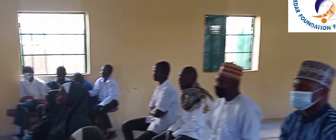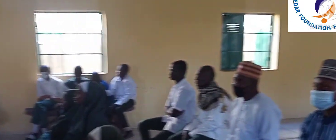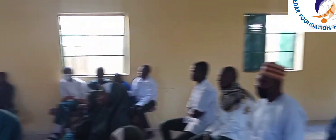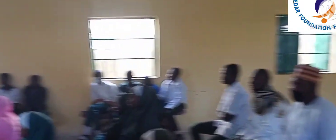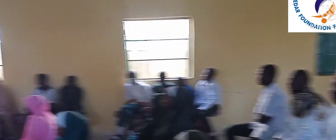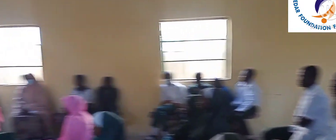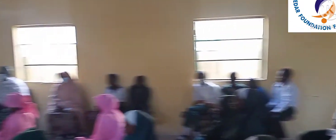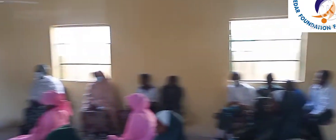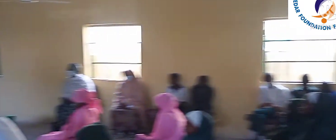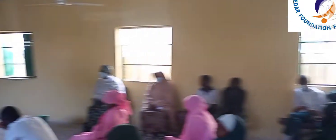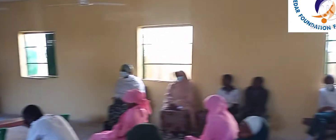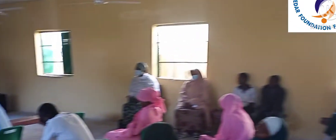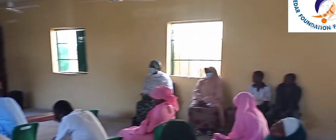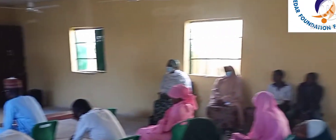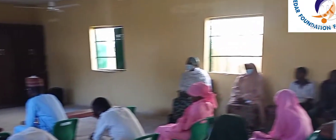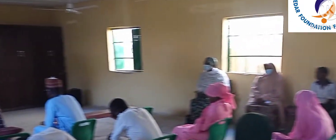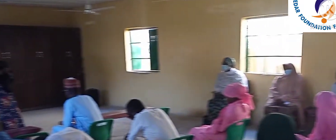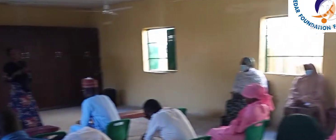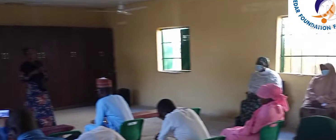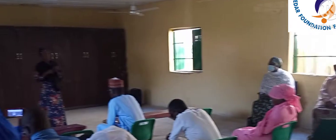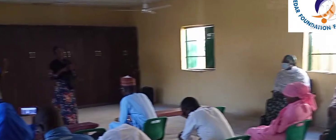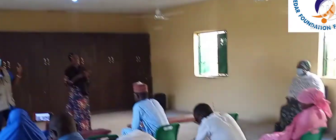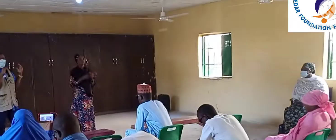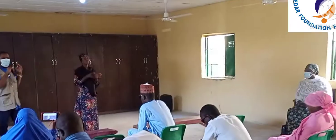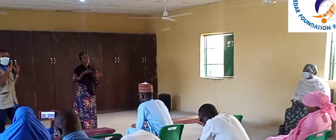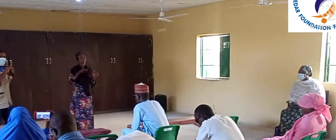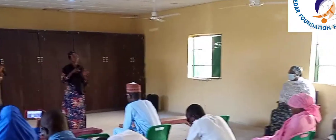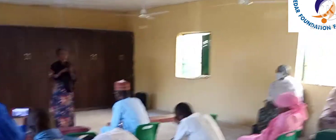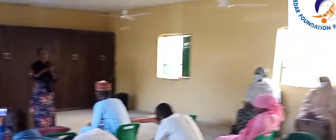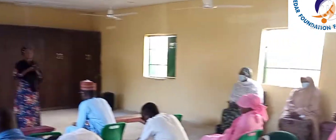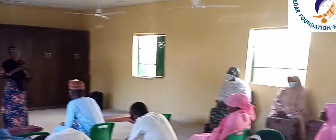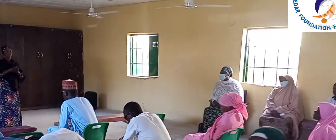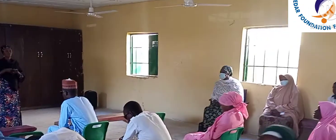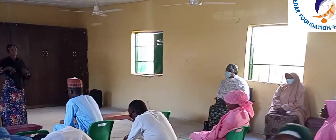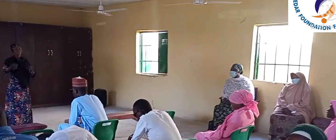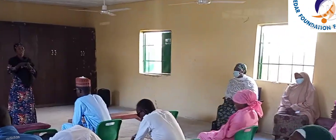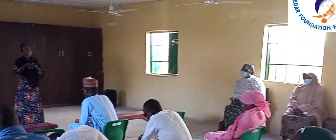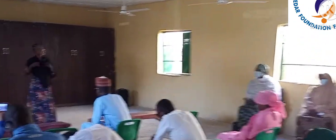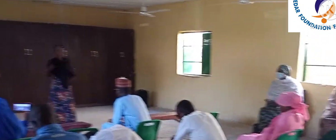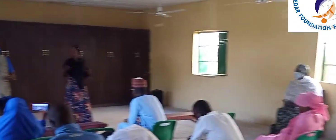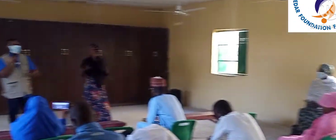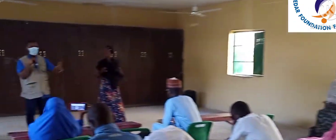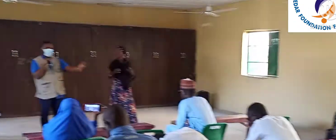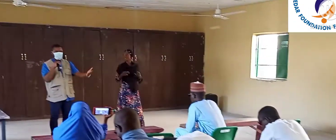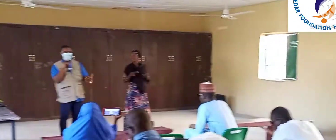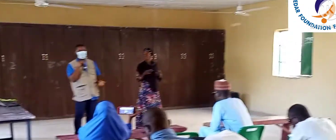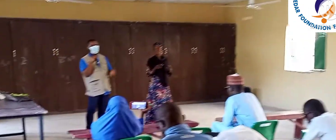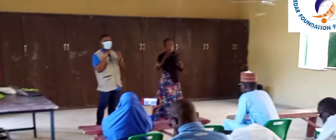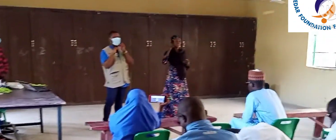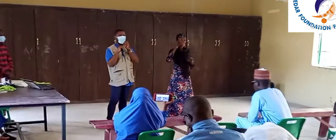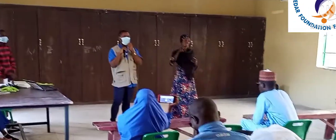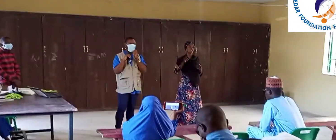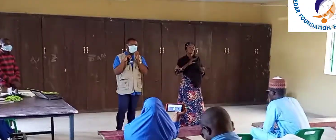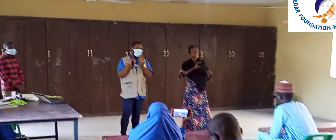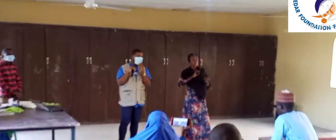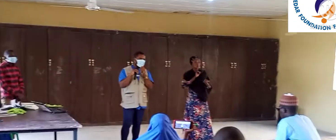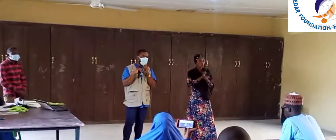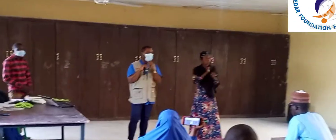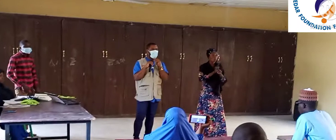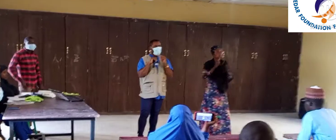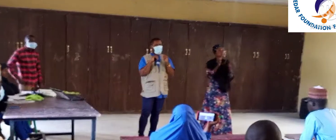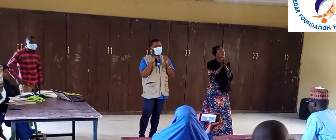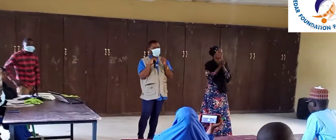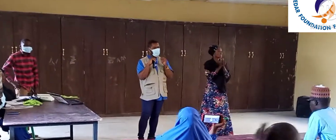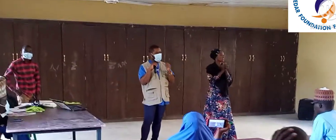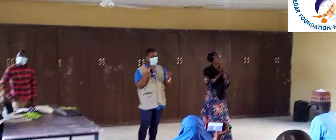here, which also enabled like I mentioned, our stakeholders that we worked with for them to be able to come